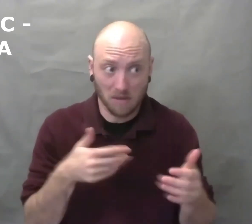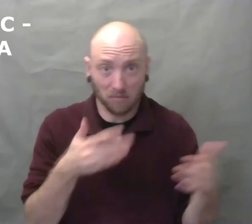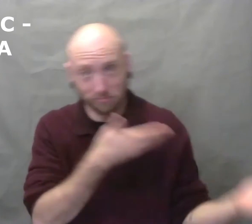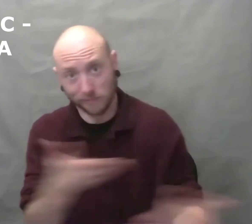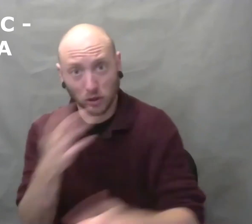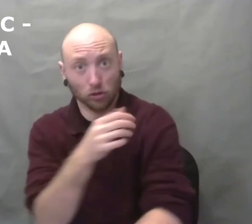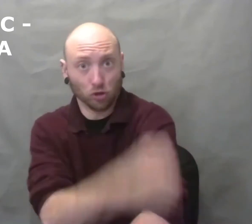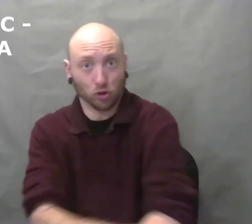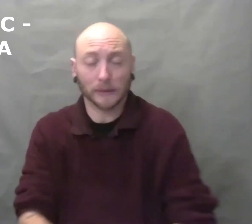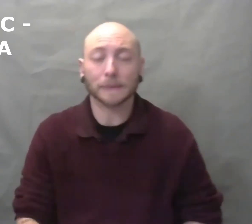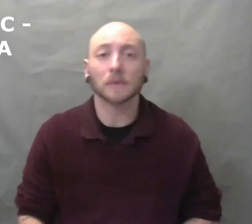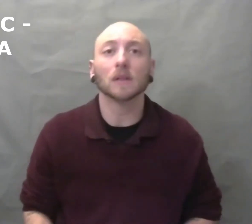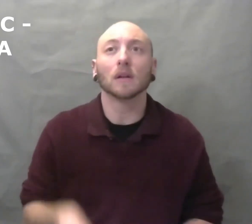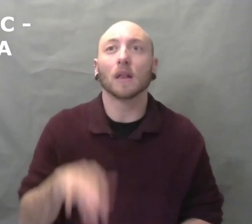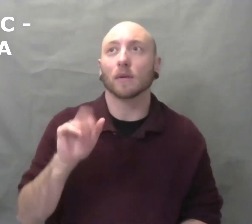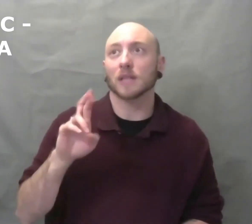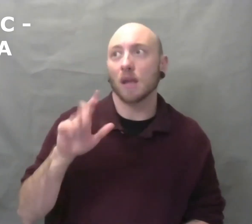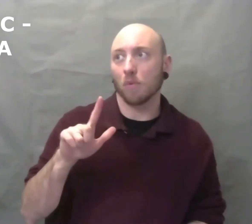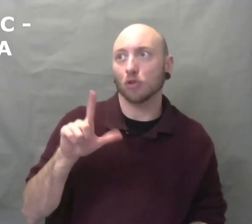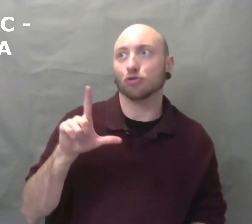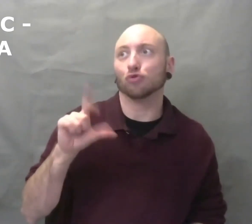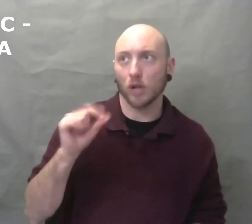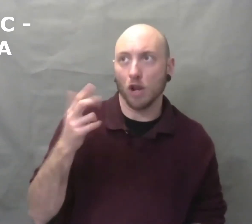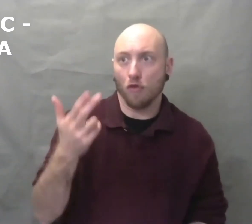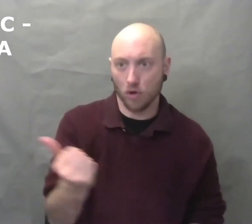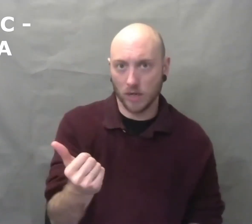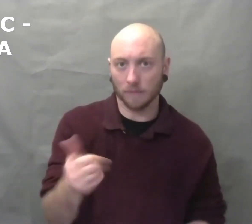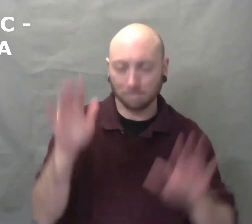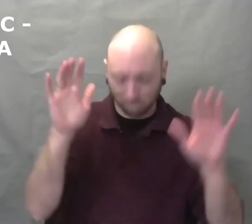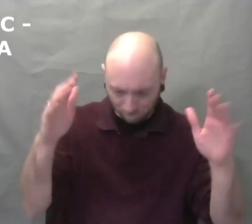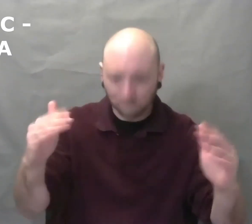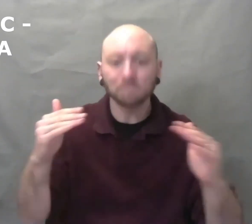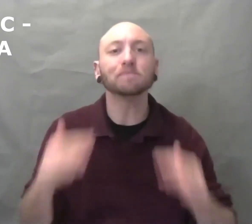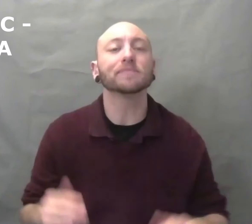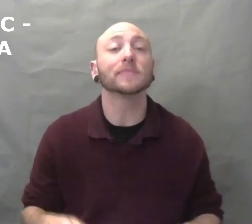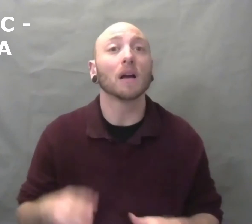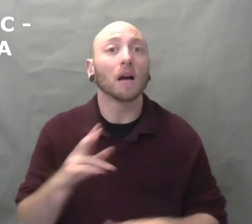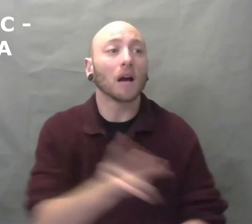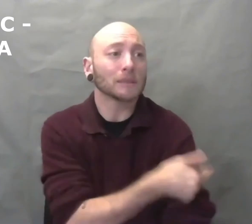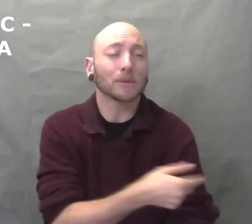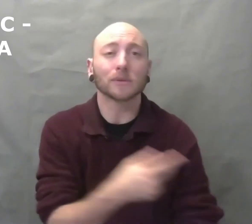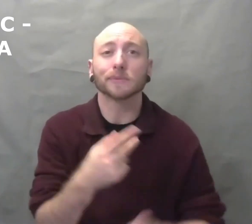27th of 2013. Spent a few months in the hospital with some really good drugs.